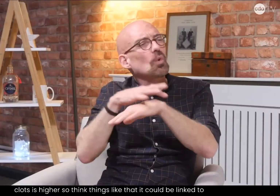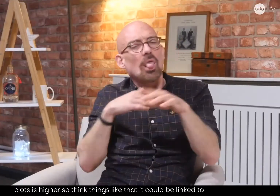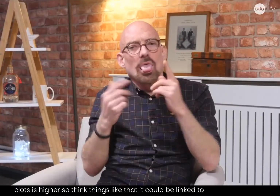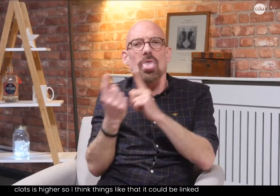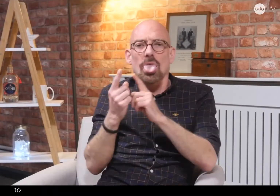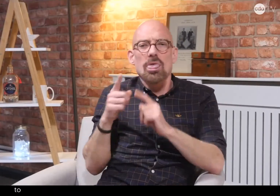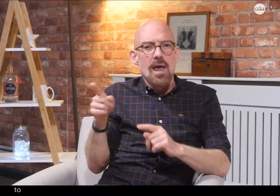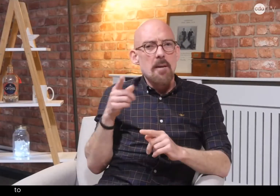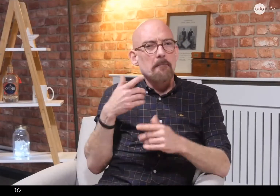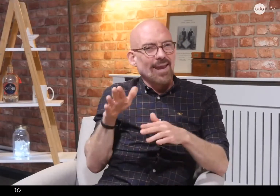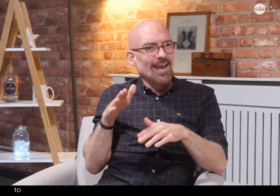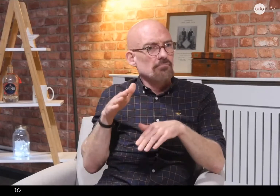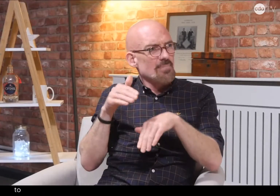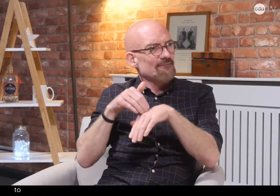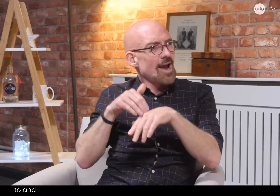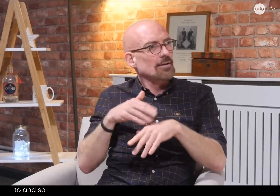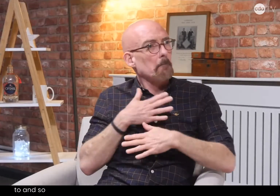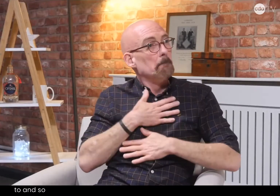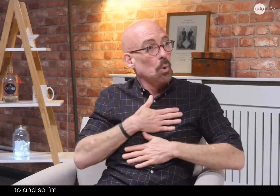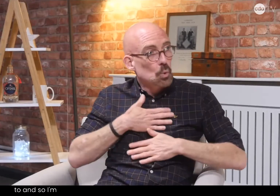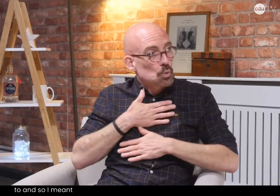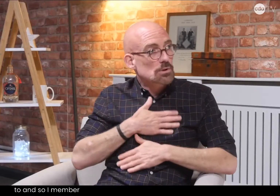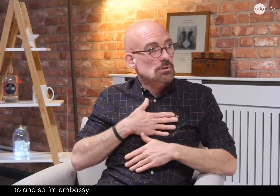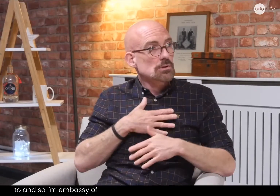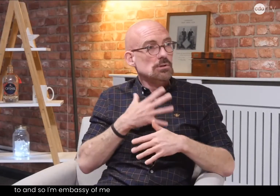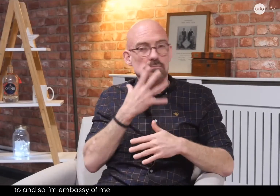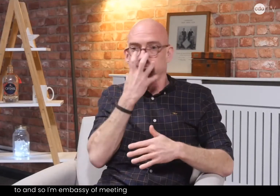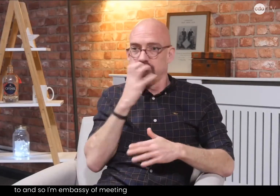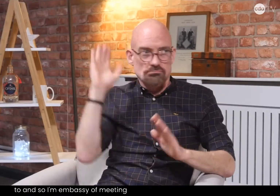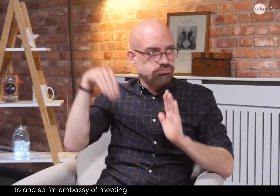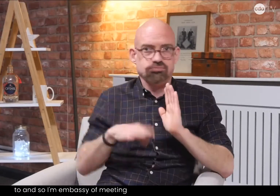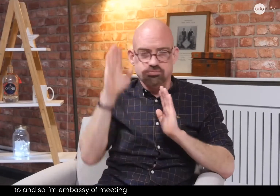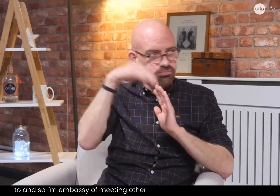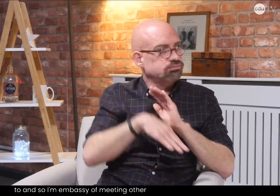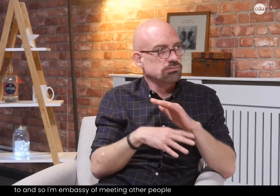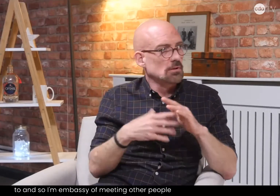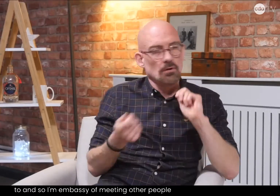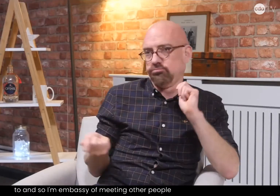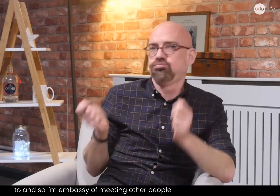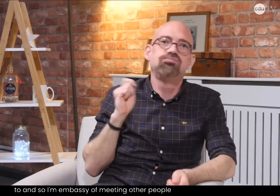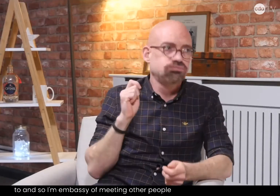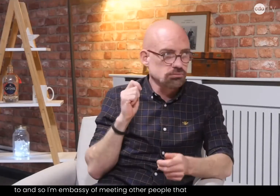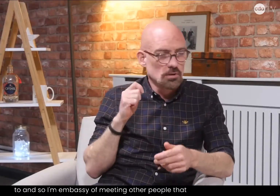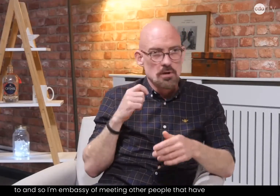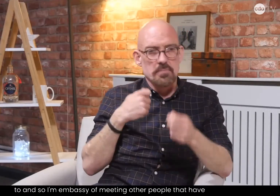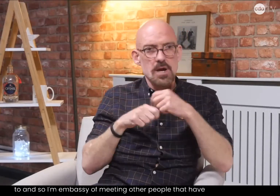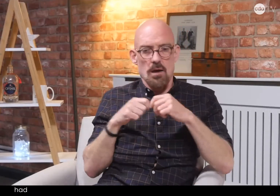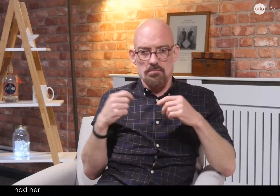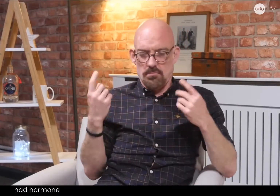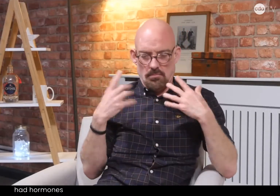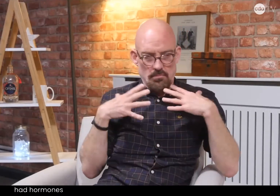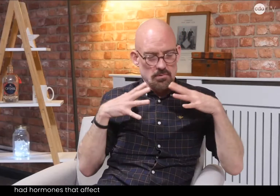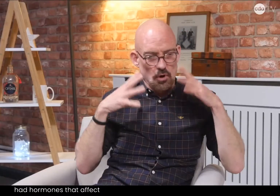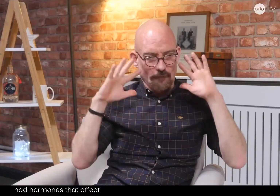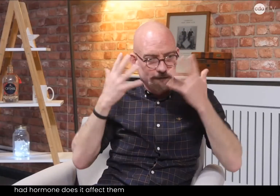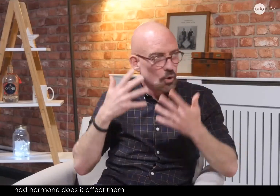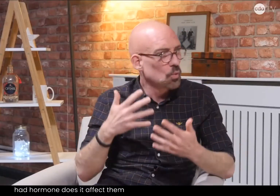And so I remember sort of meeting other people that have had hormones and it affects their moods. Maybe they have mood swings up and down